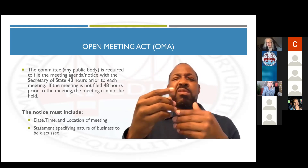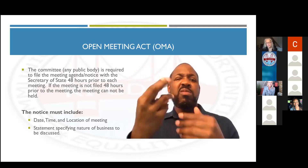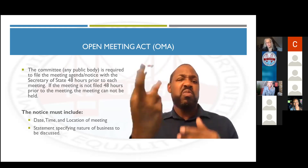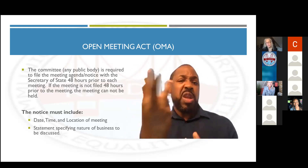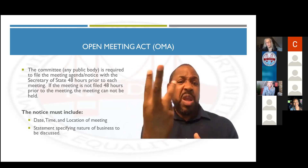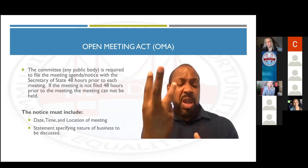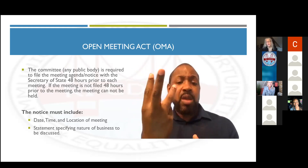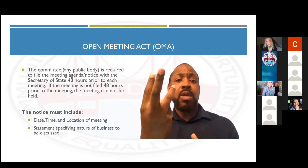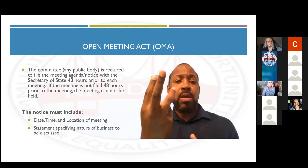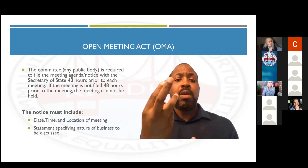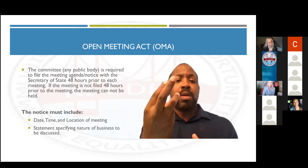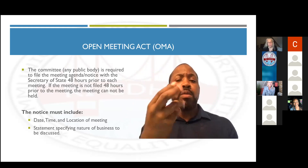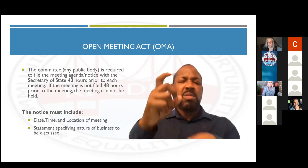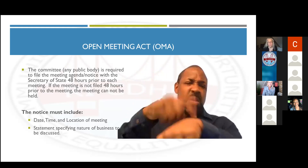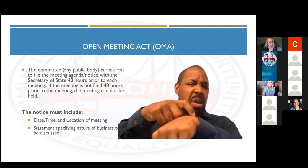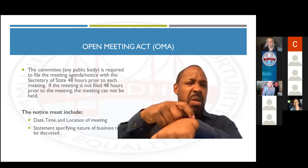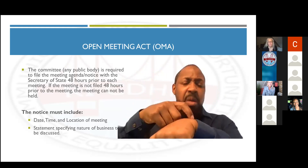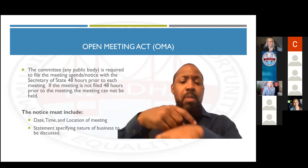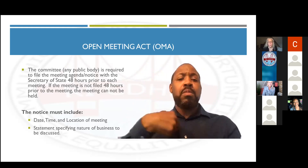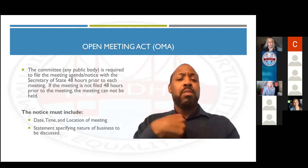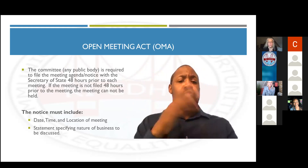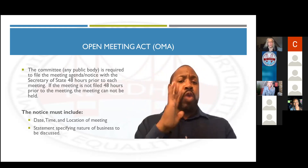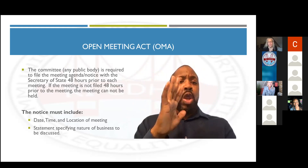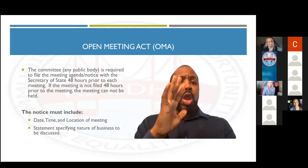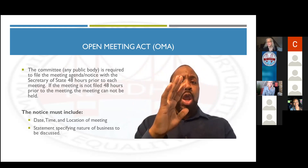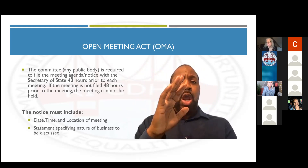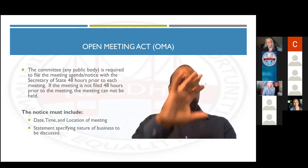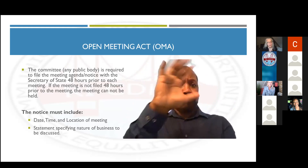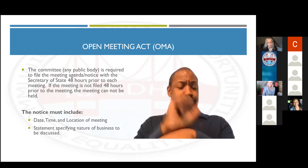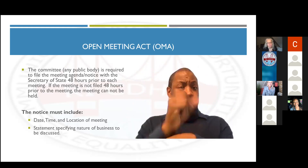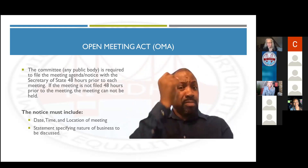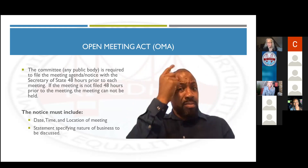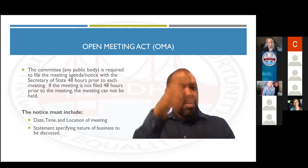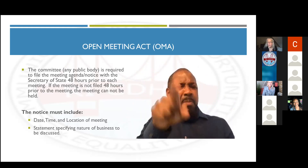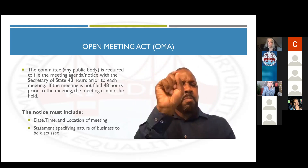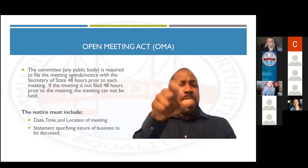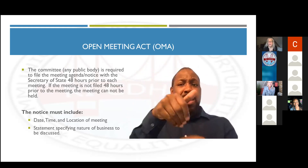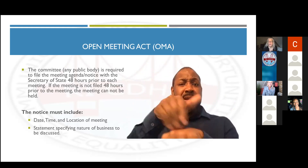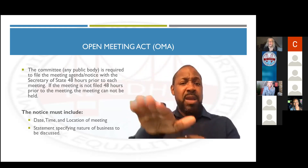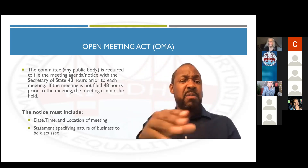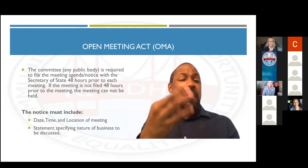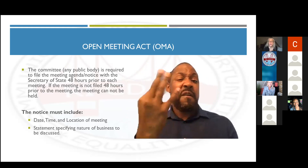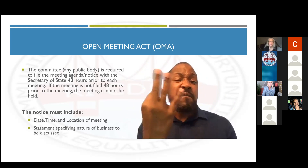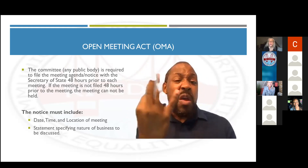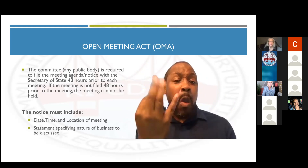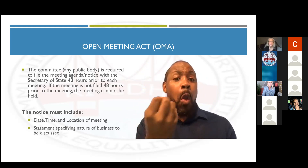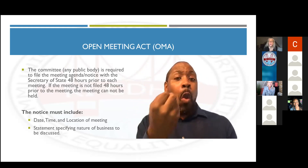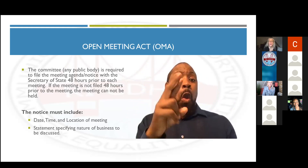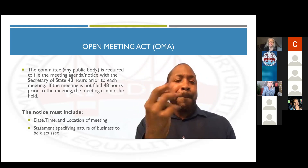us when the meeting is coming up, next Wednesday, 6 o'clock or 7 o'clock. You would have to send